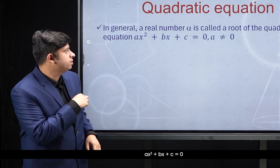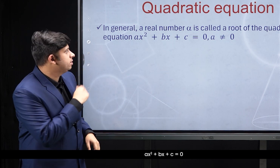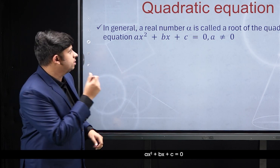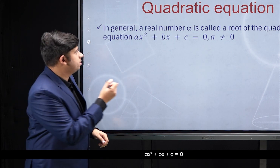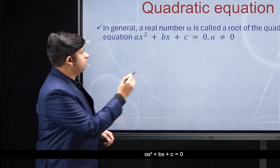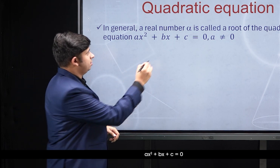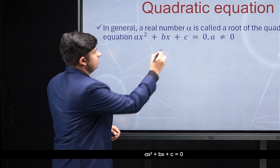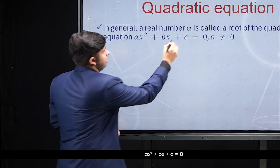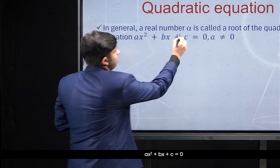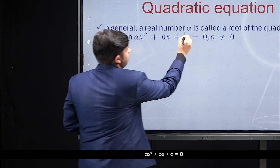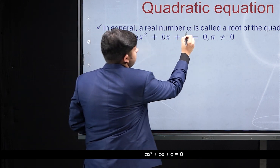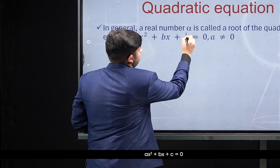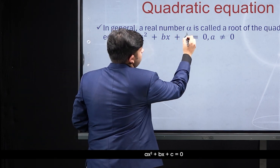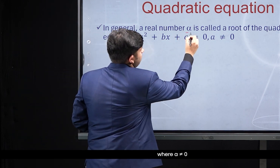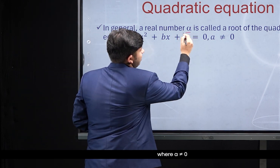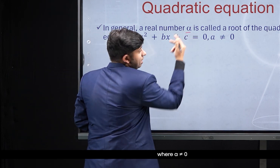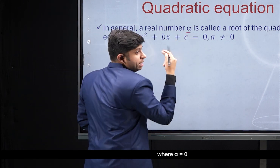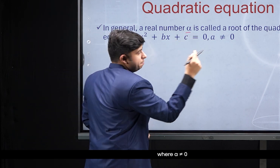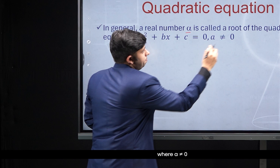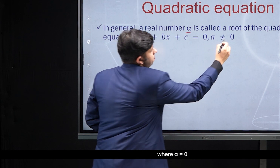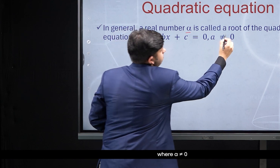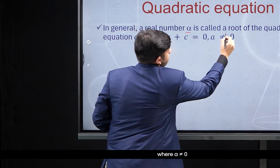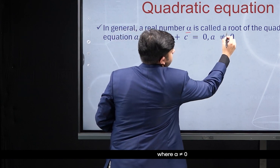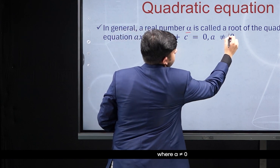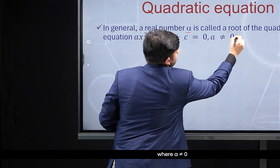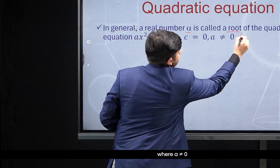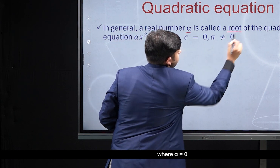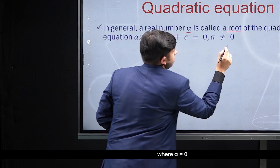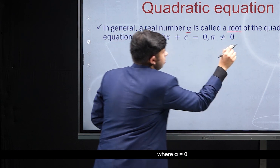plus c equal to 0, where a is not equal to 0.